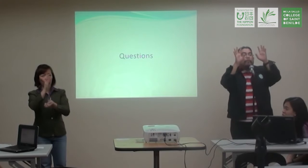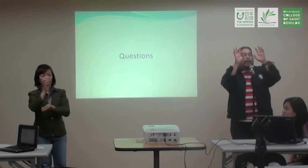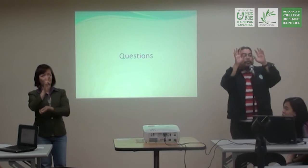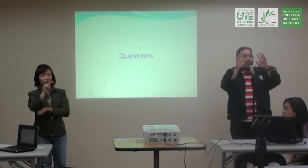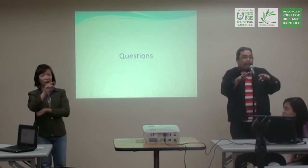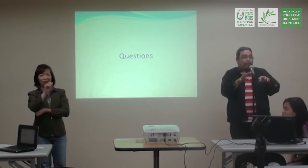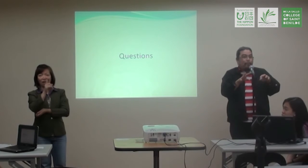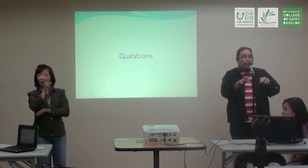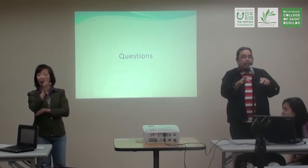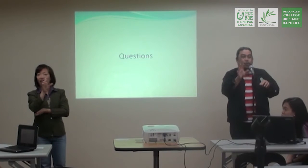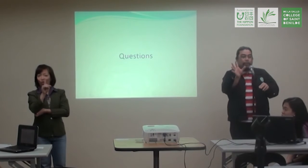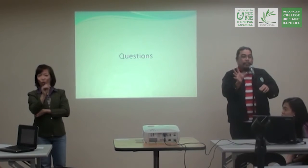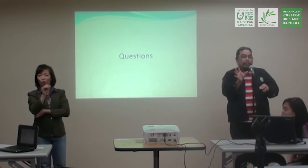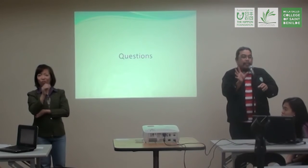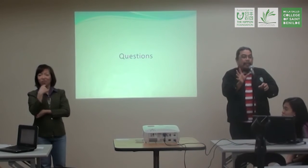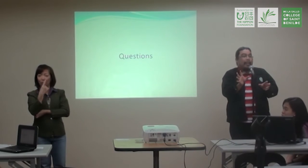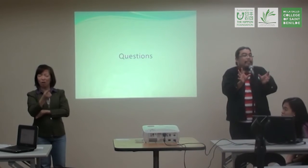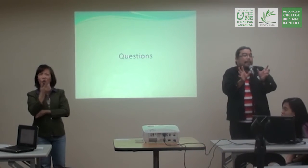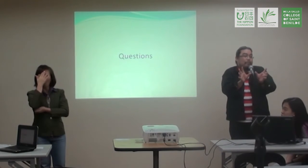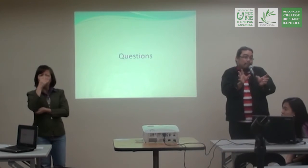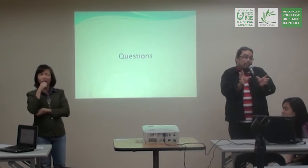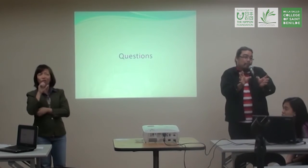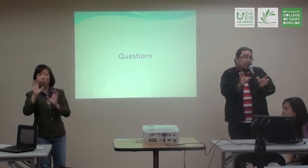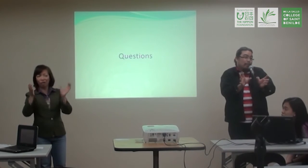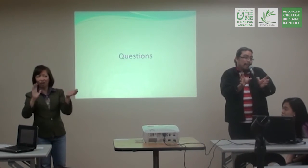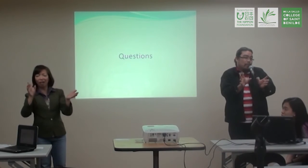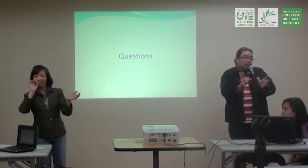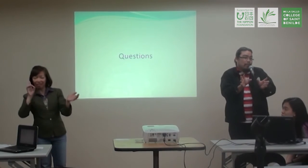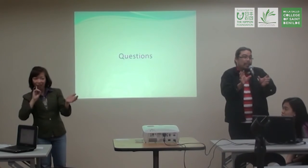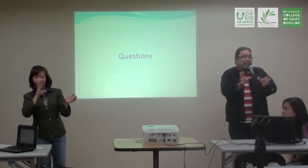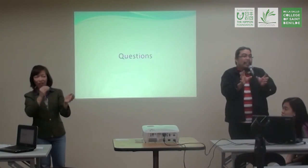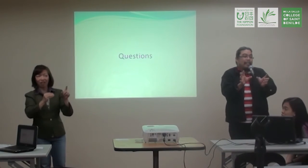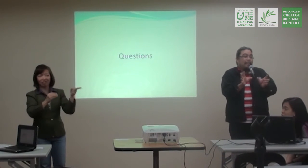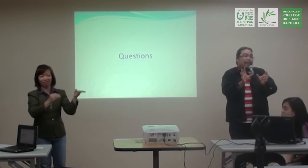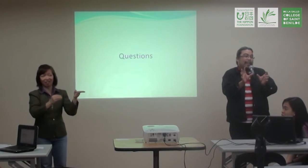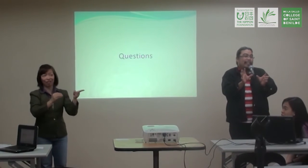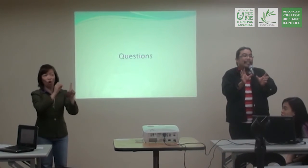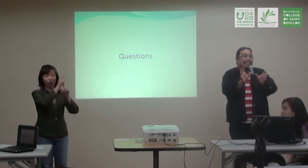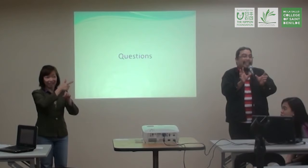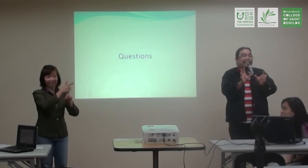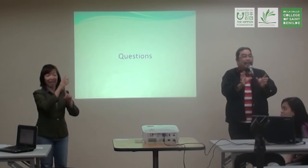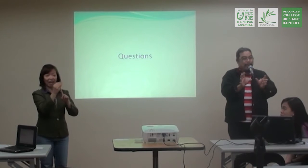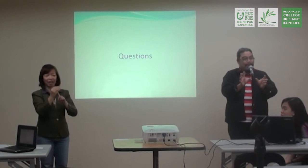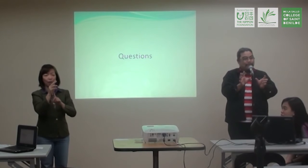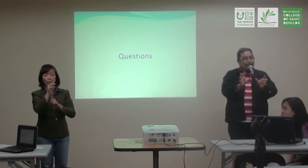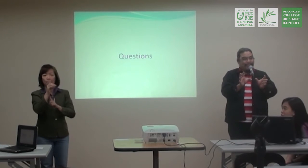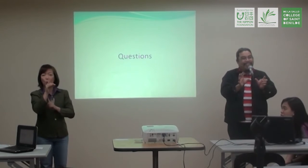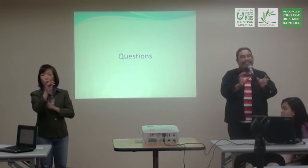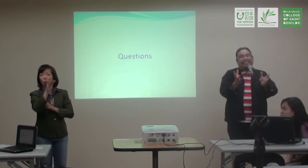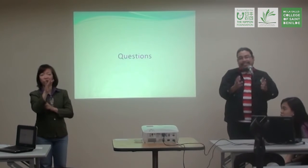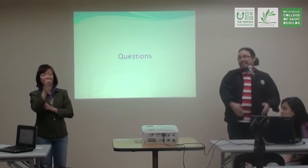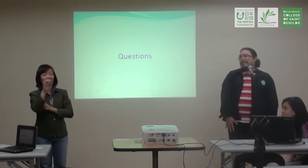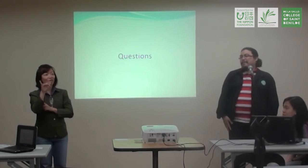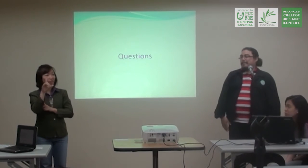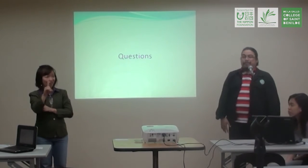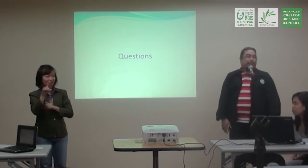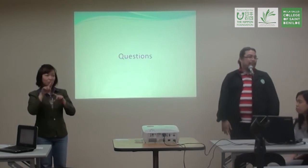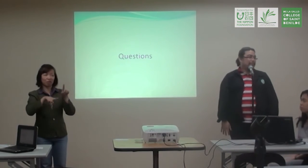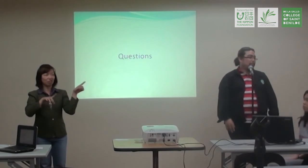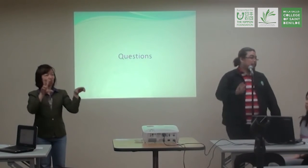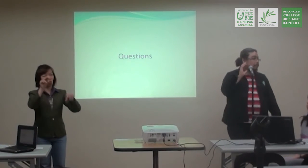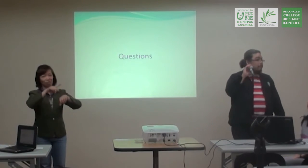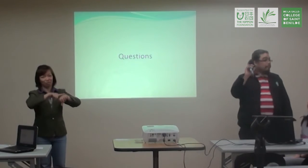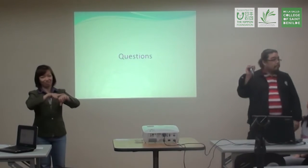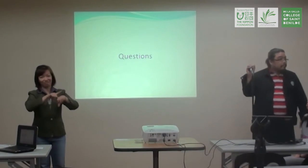not just compare deaf with original and the modified one? At that time, I didn't have time anymore.